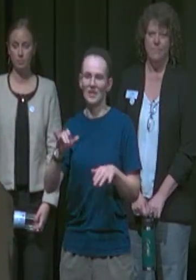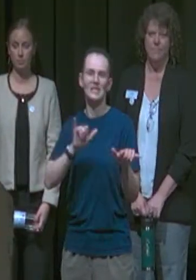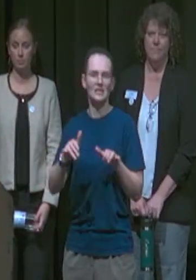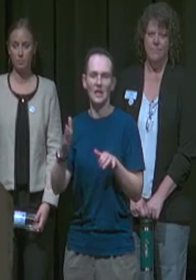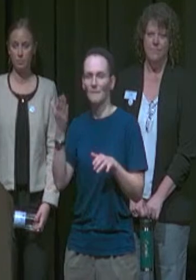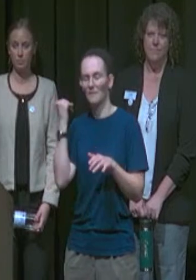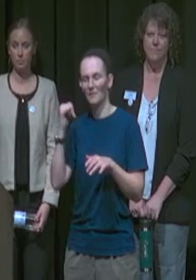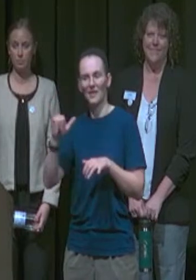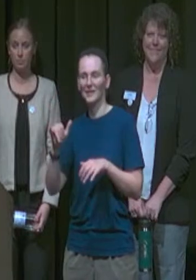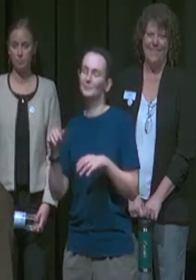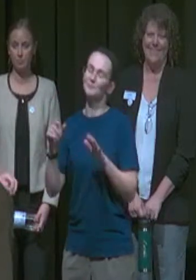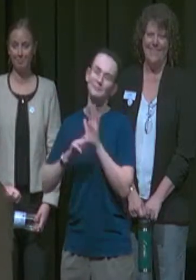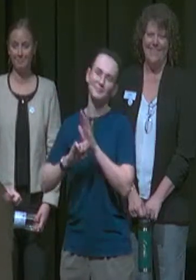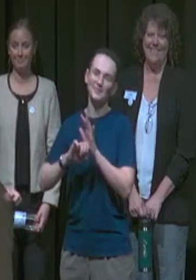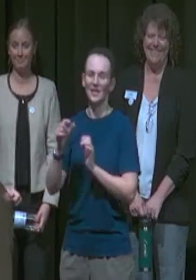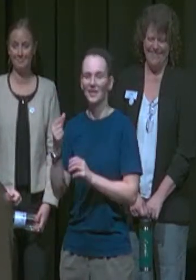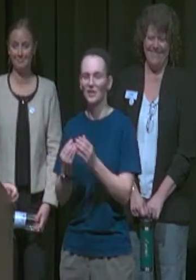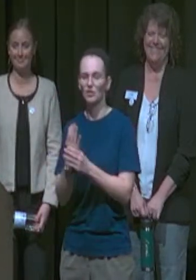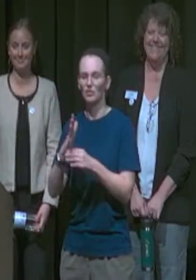of Eden.